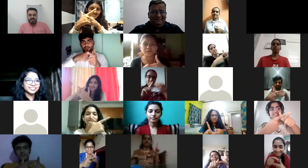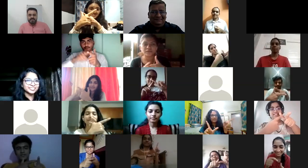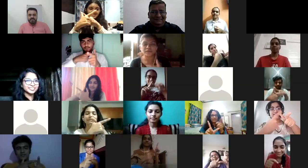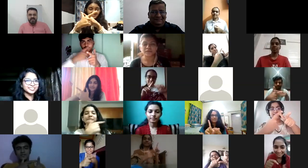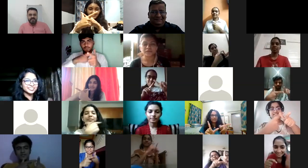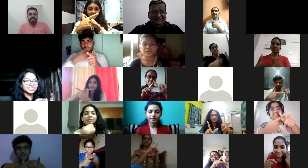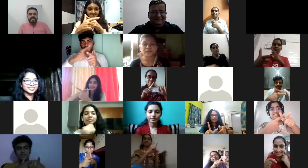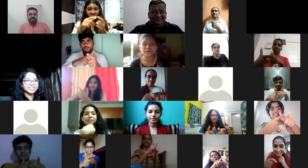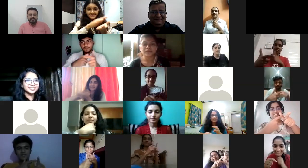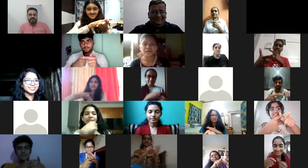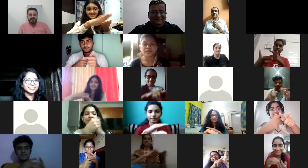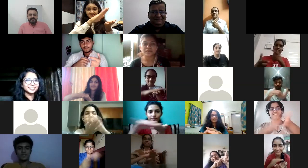Safai, clean.